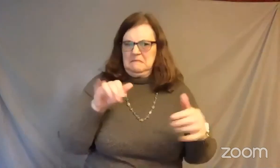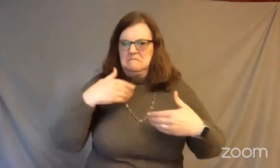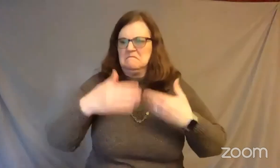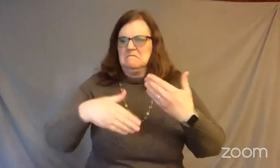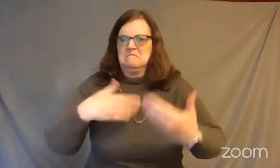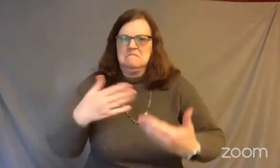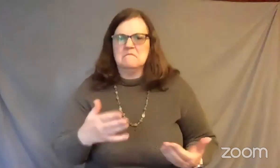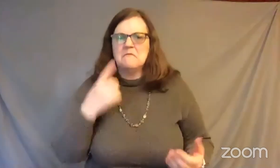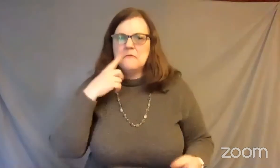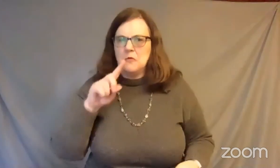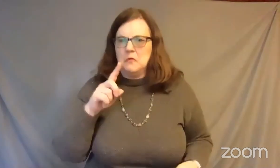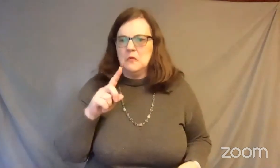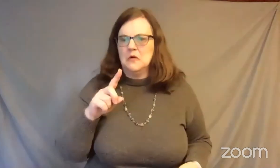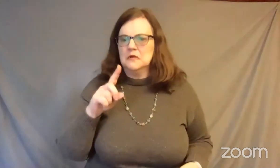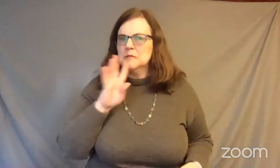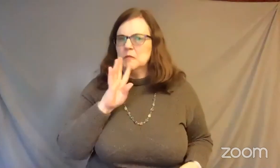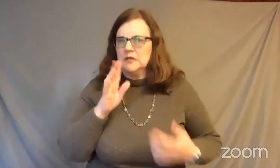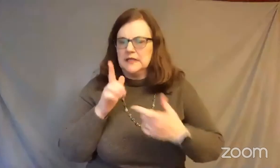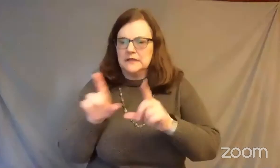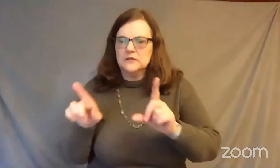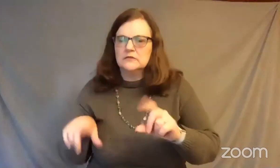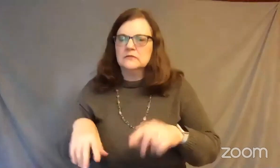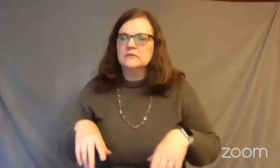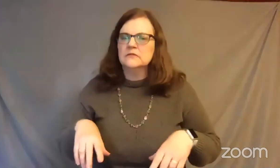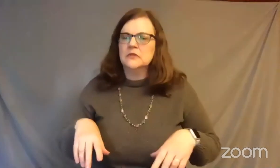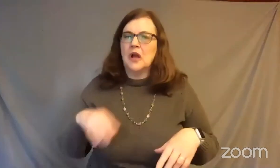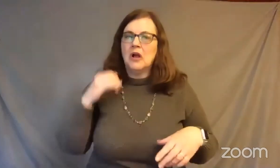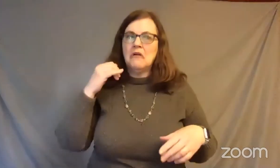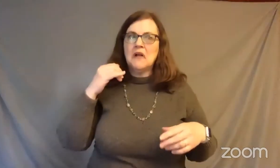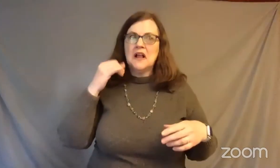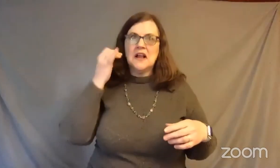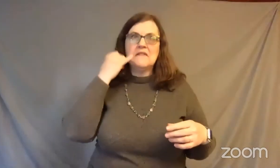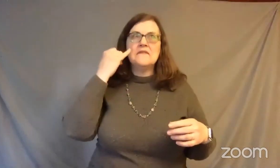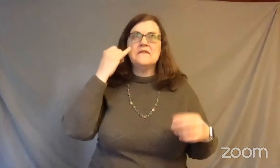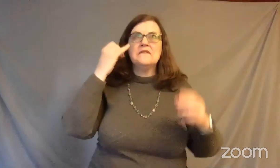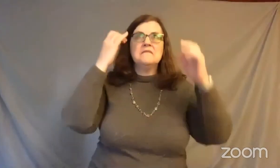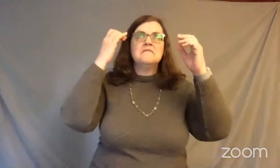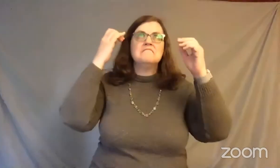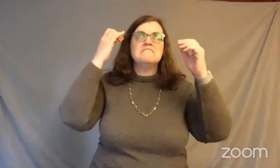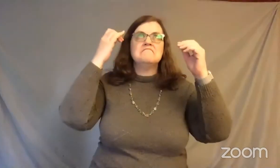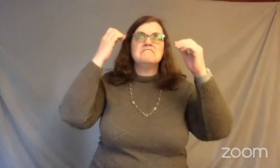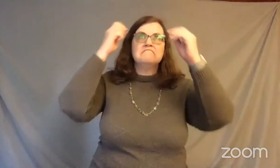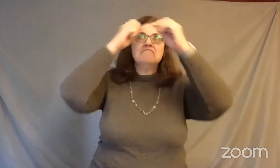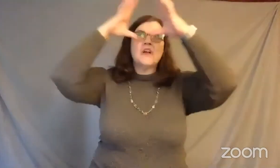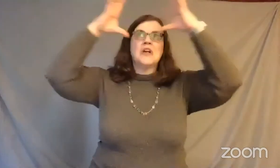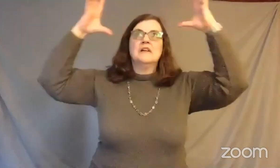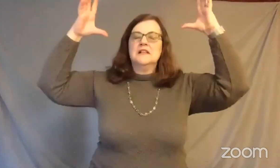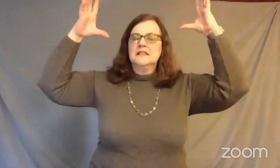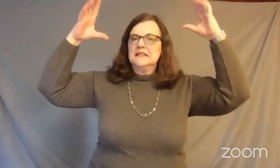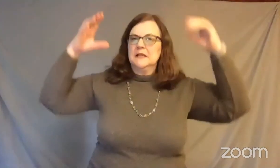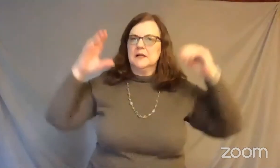principle for universal grammar between both sign languages and spoken languages.